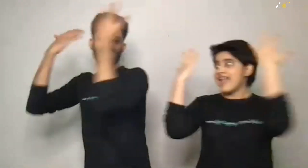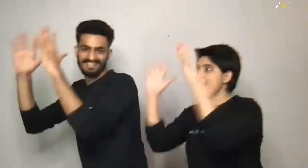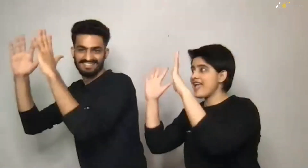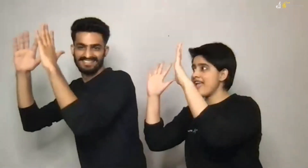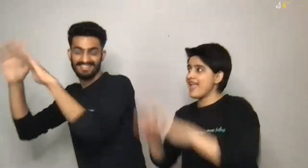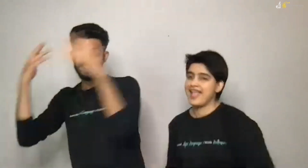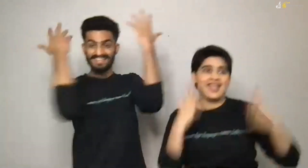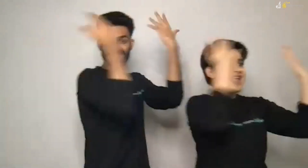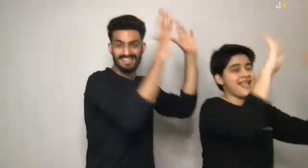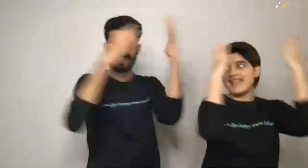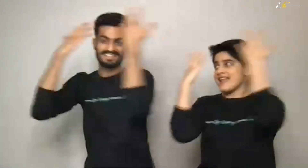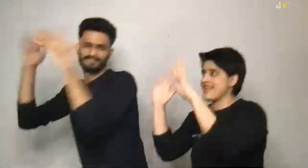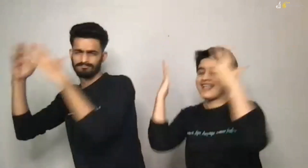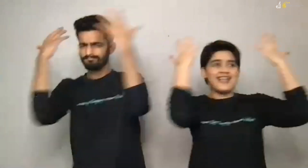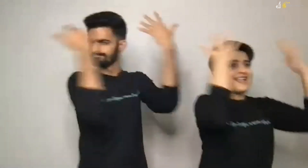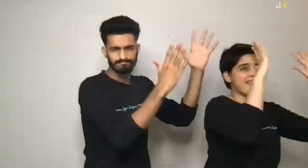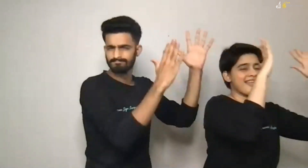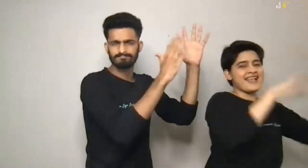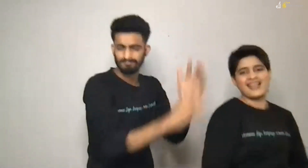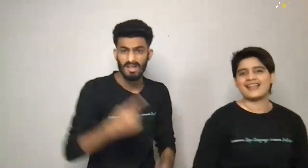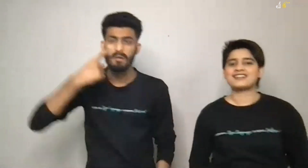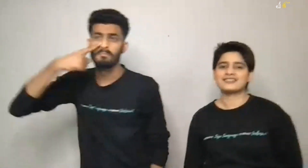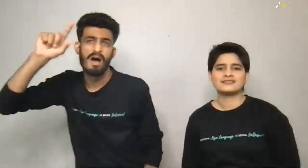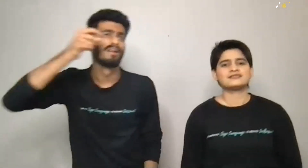you go. Wave, wave,